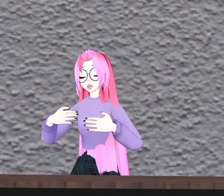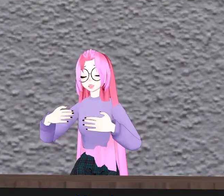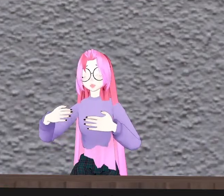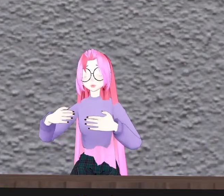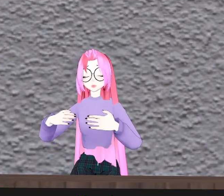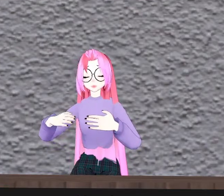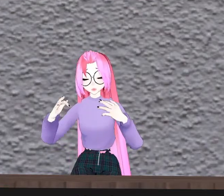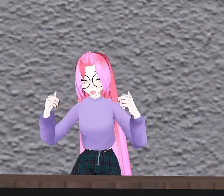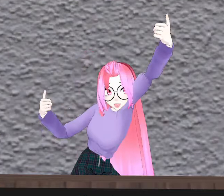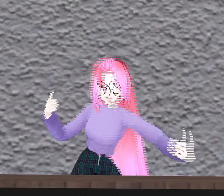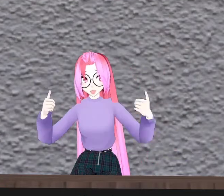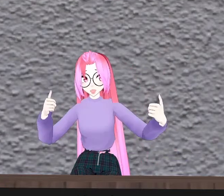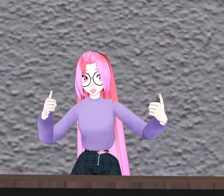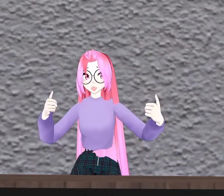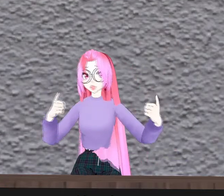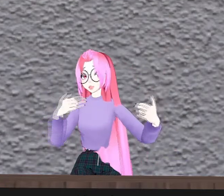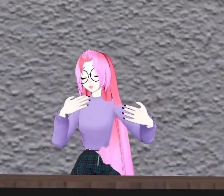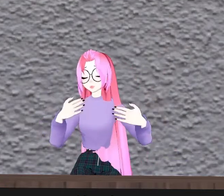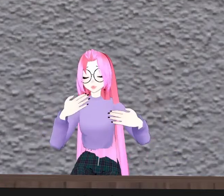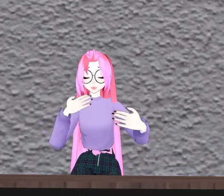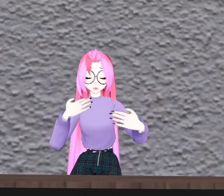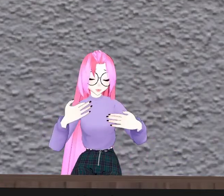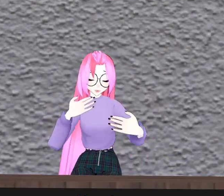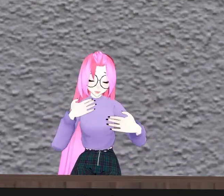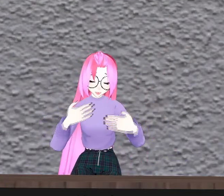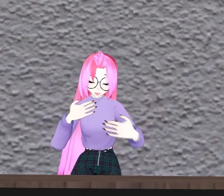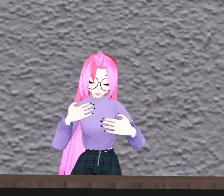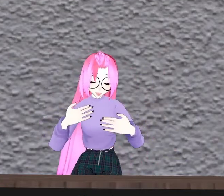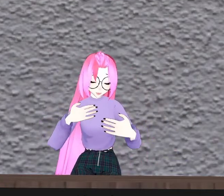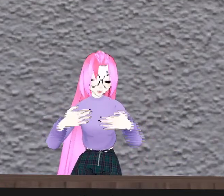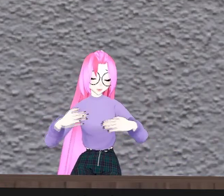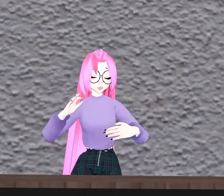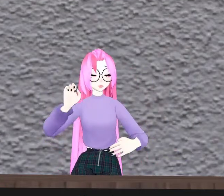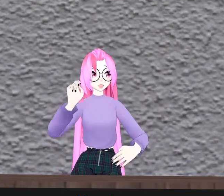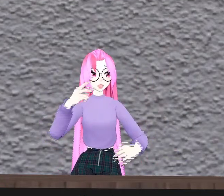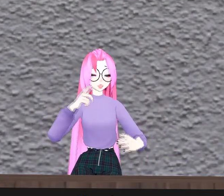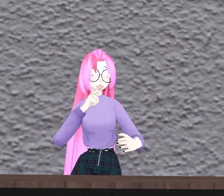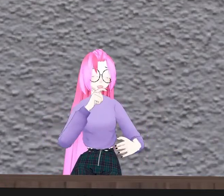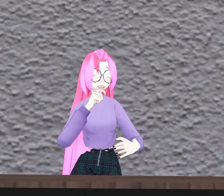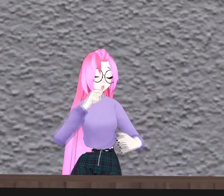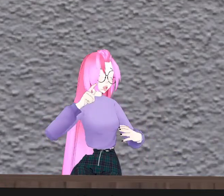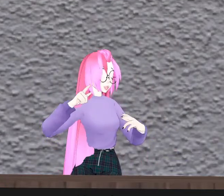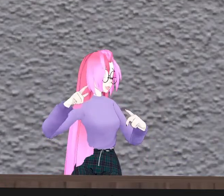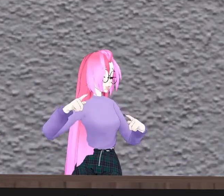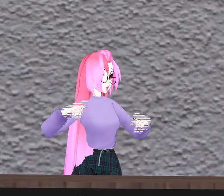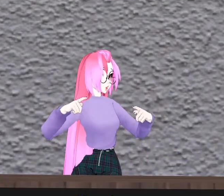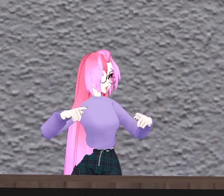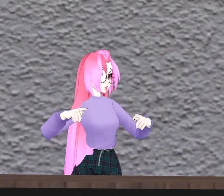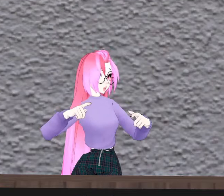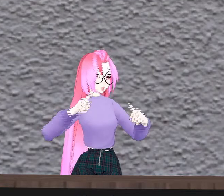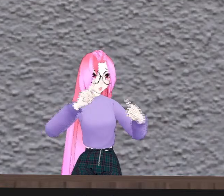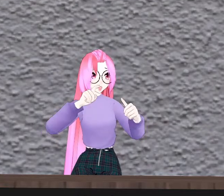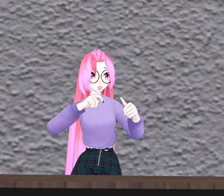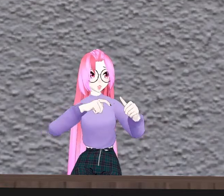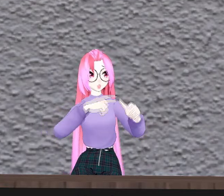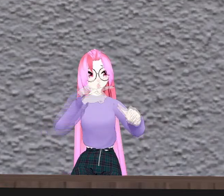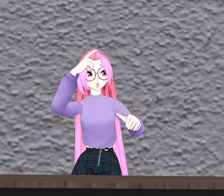fine? Alright! Good, good, good, good, good, good, good, good! Okay, and who here is your